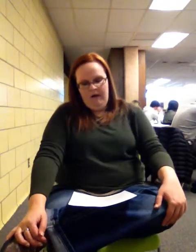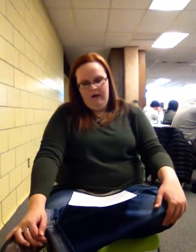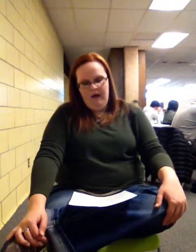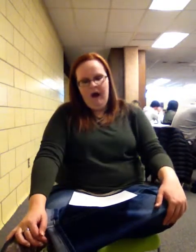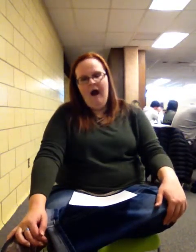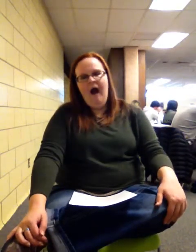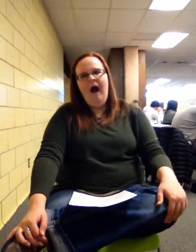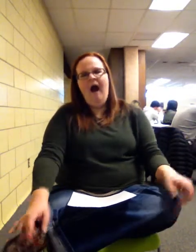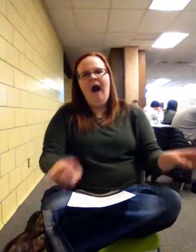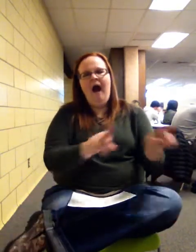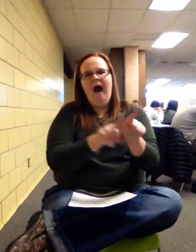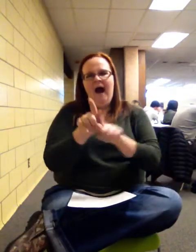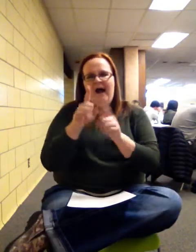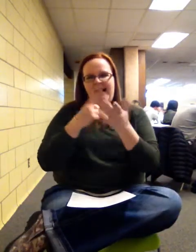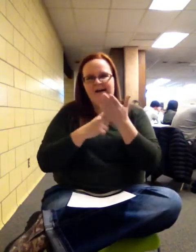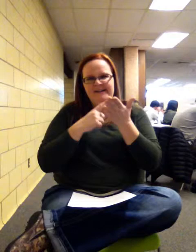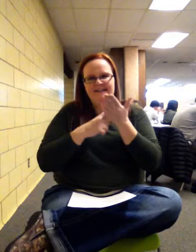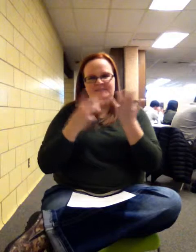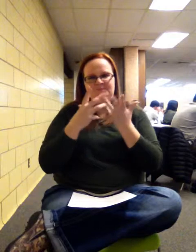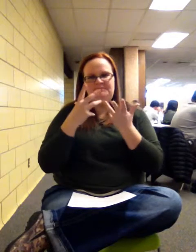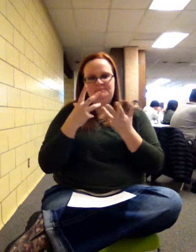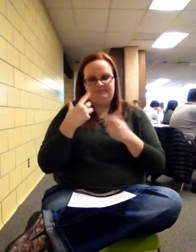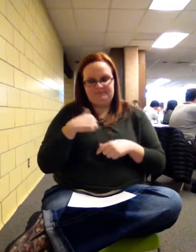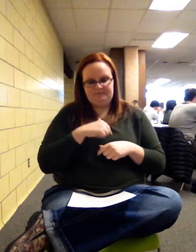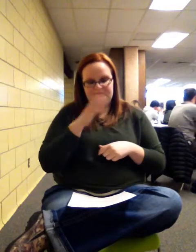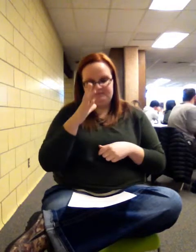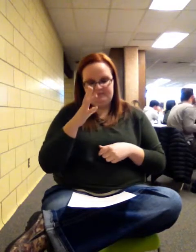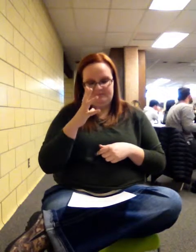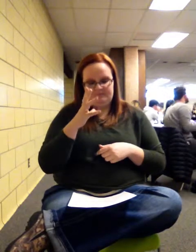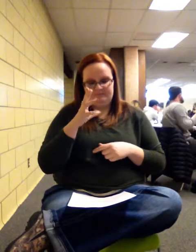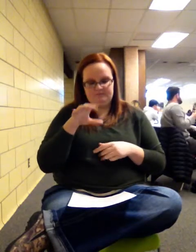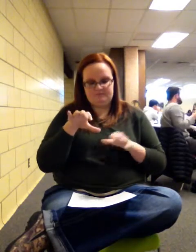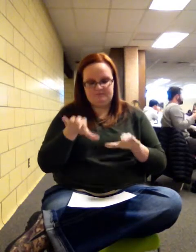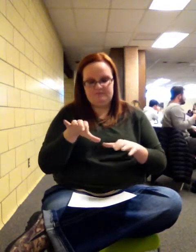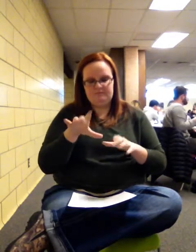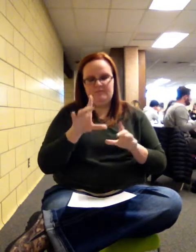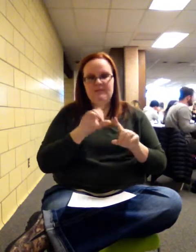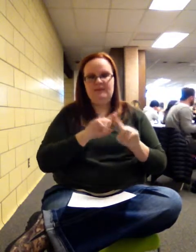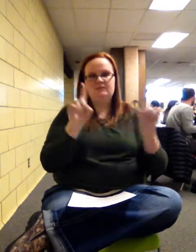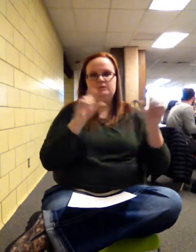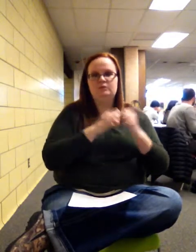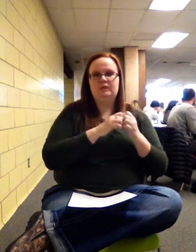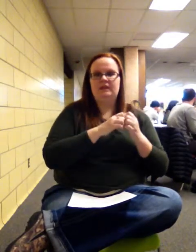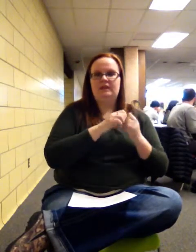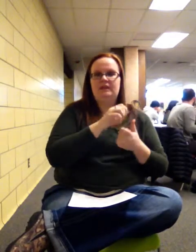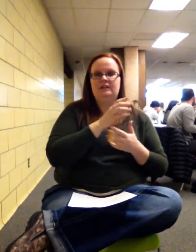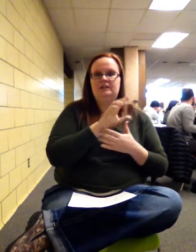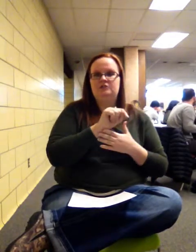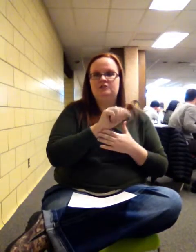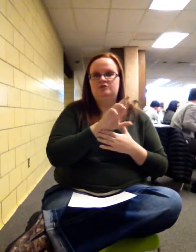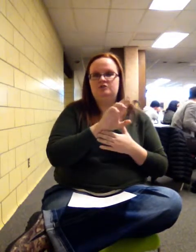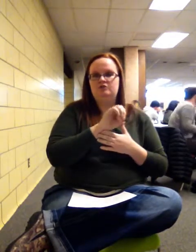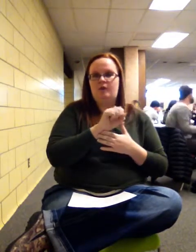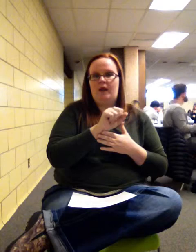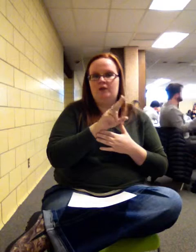As we discuss these, what we're going to talk about is the difference between a Treasury security and a corporate security.